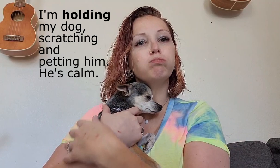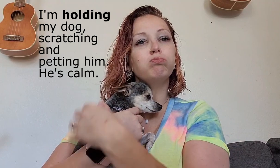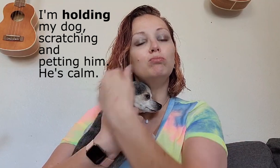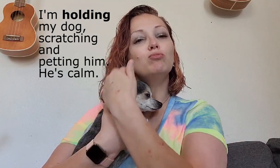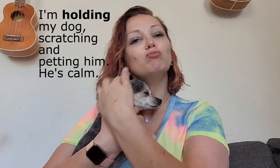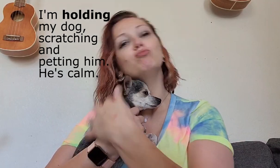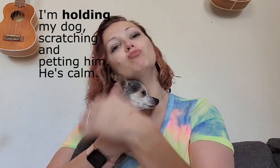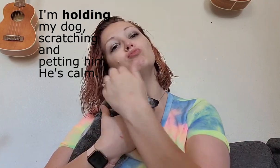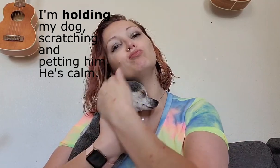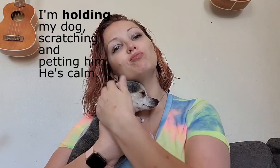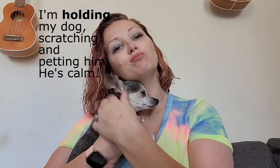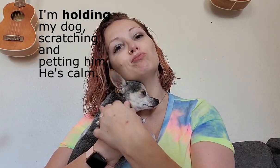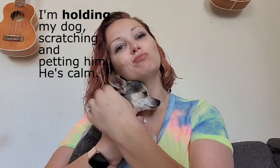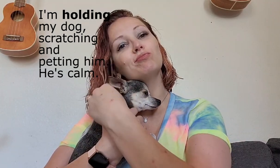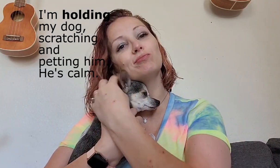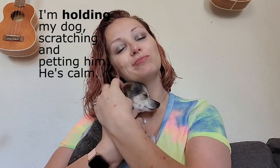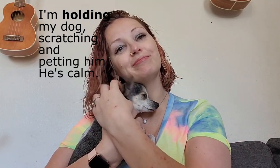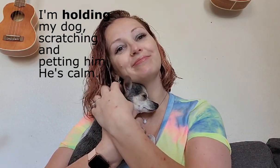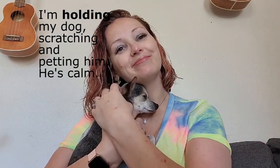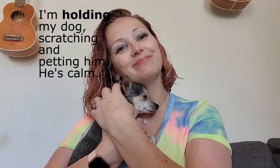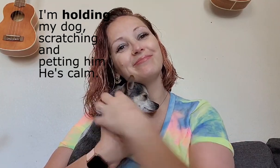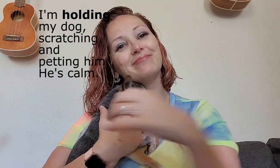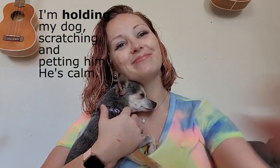She's holding the dog and keeping it calm.